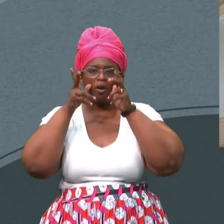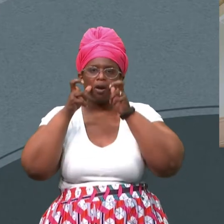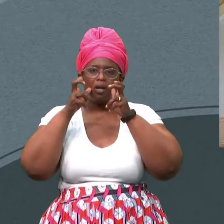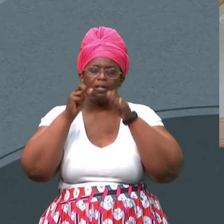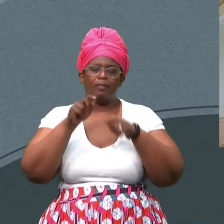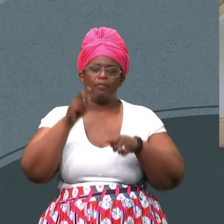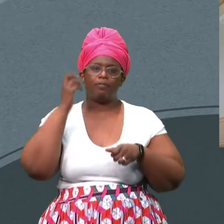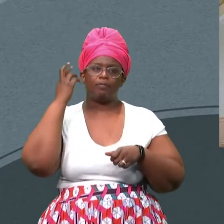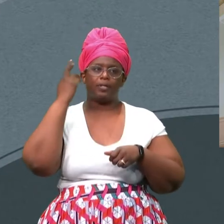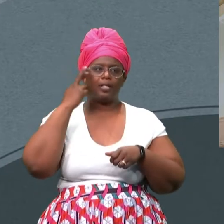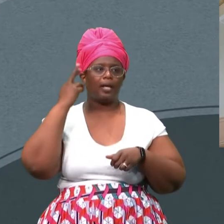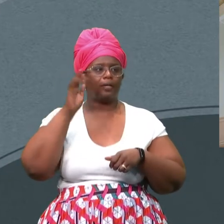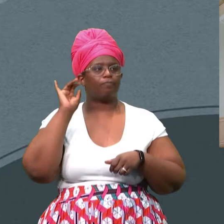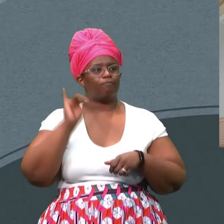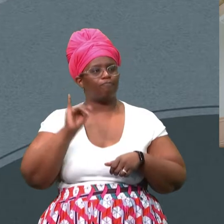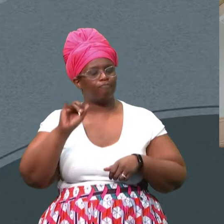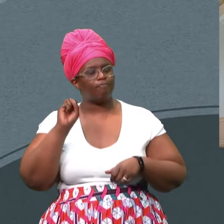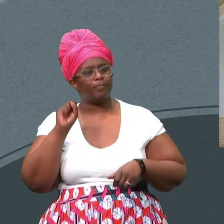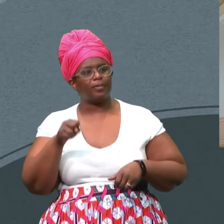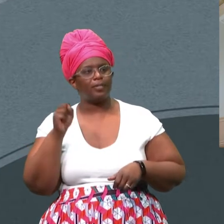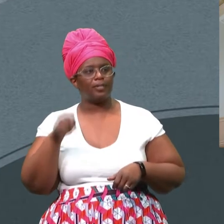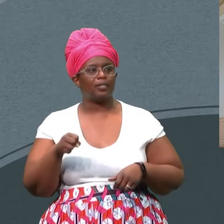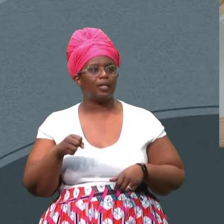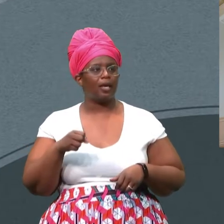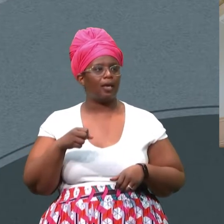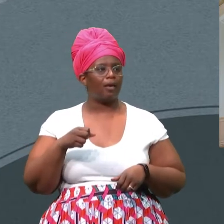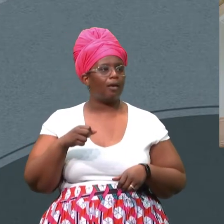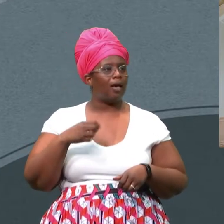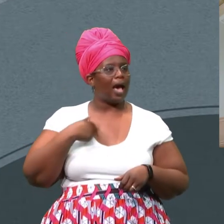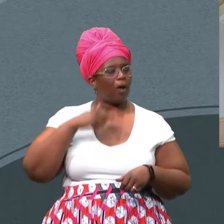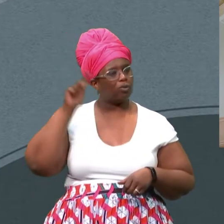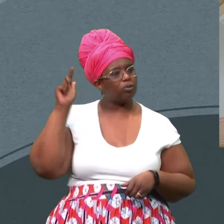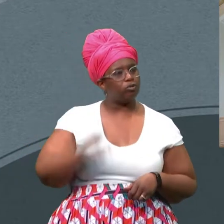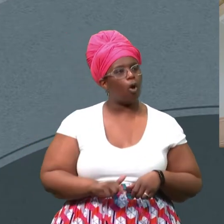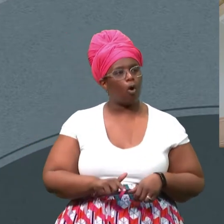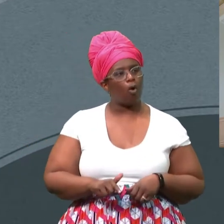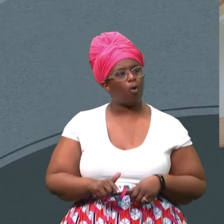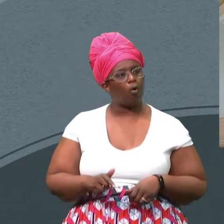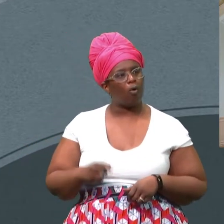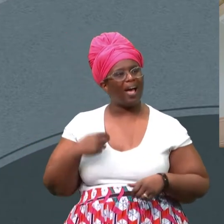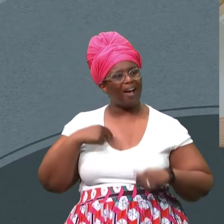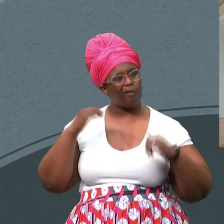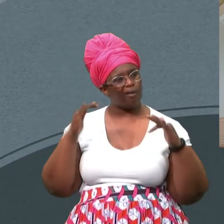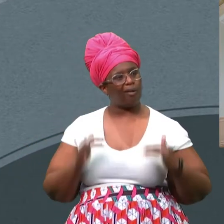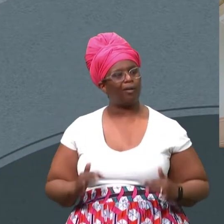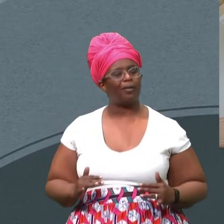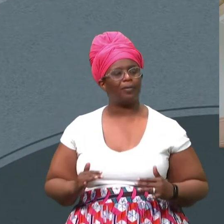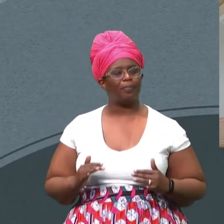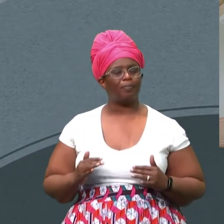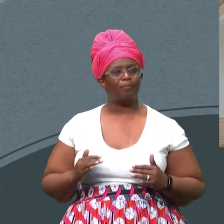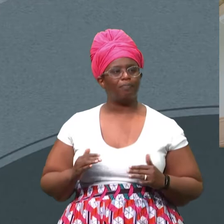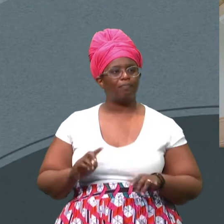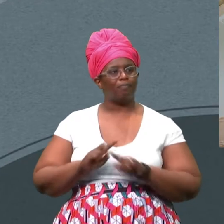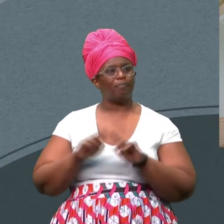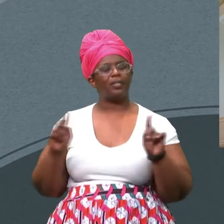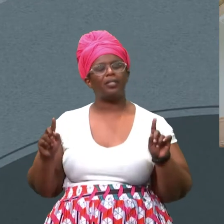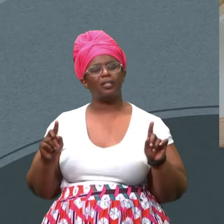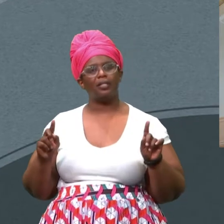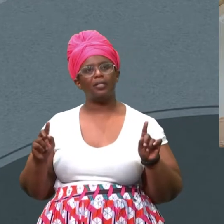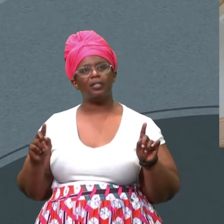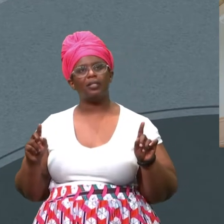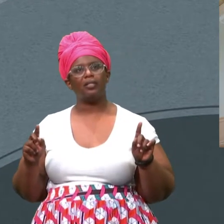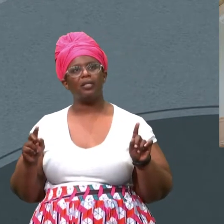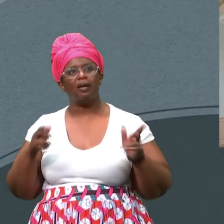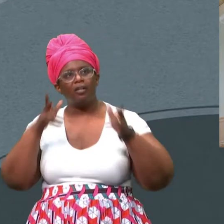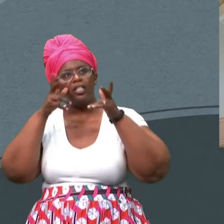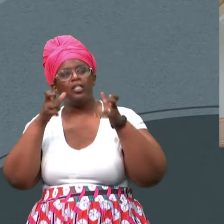recognize that regardless, using the humble estate, the lowly estate of Mary, that even in her